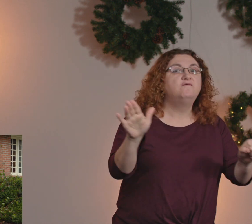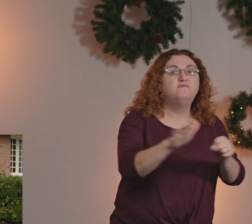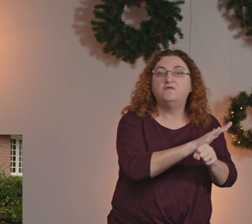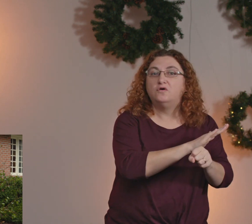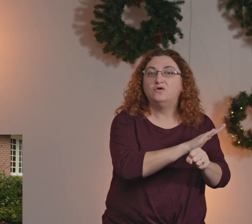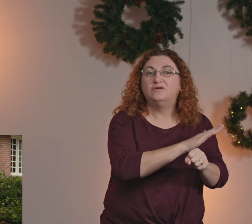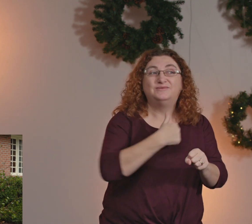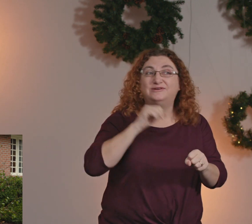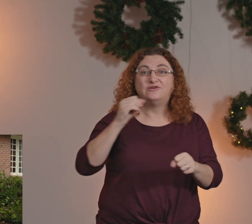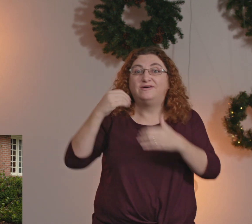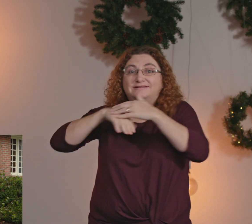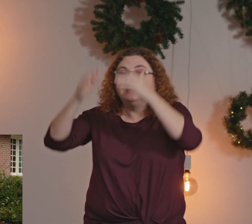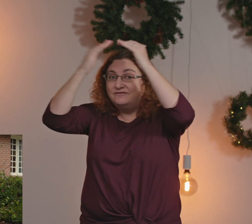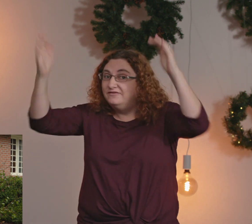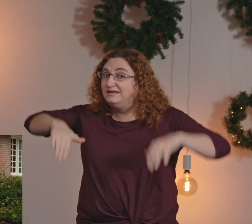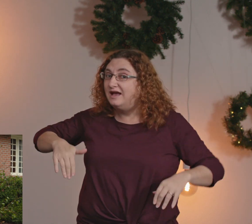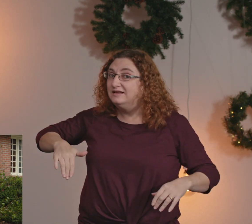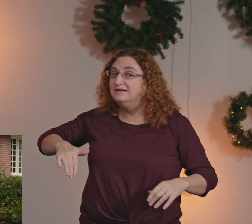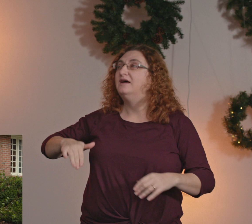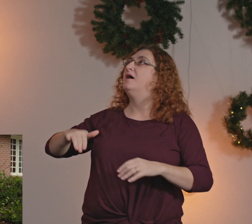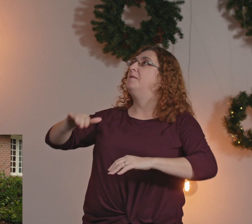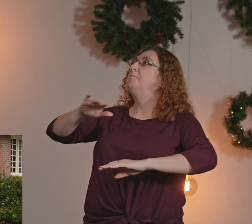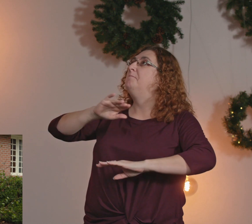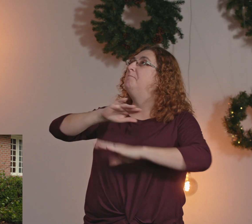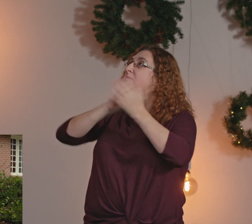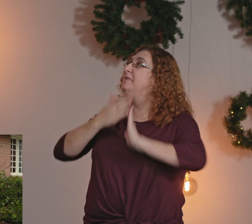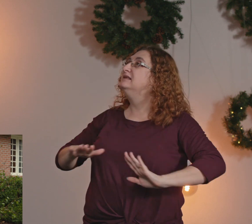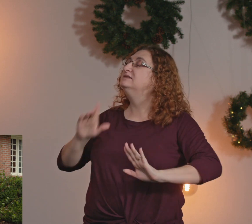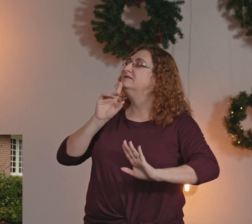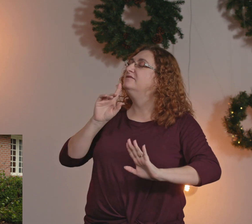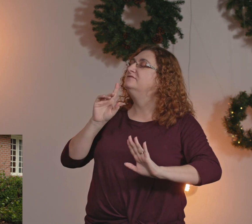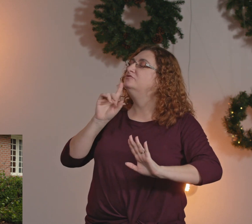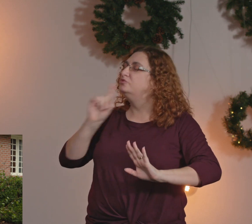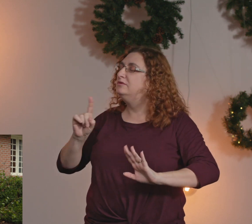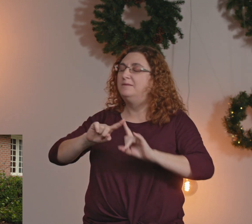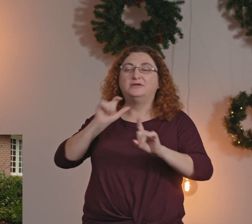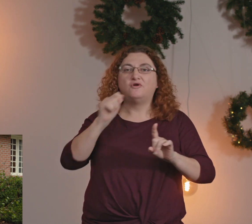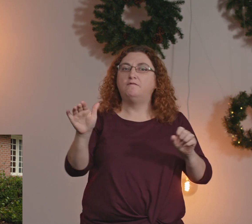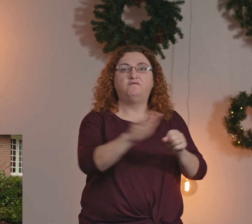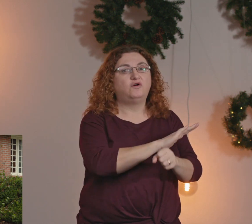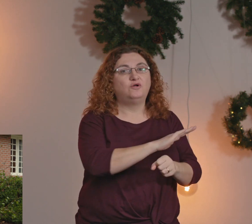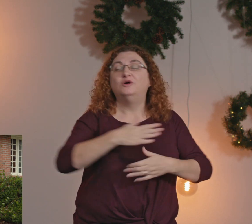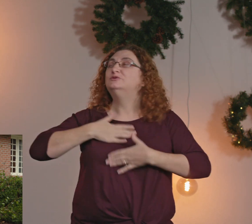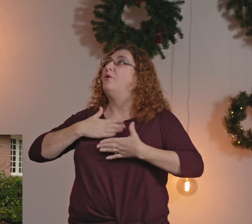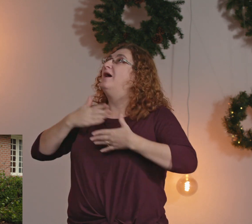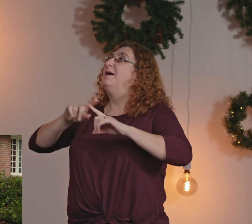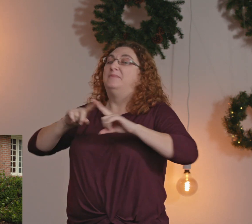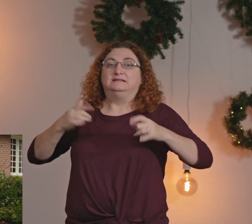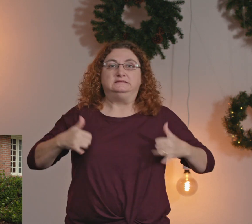do experience peace in Jesus truly, and yet not fully. We experience joy in Jesus, and